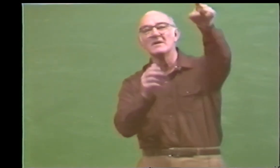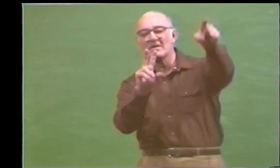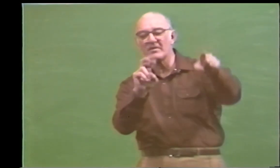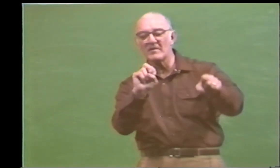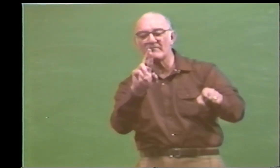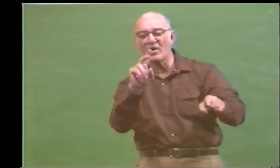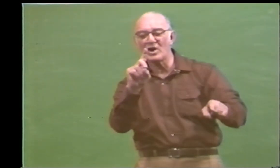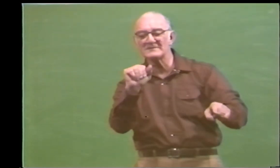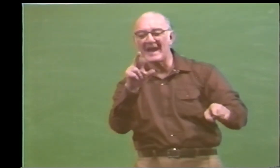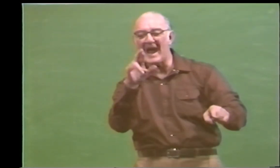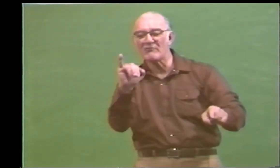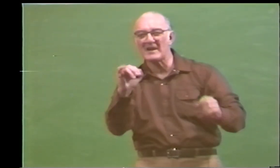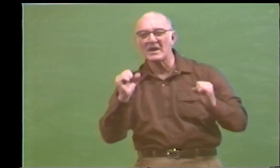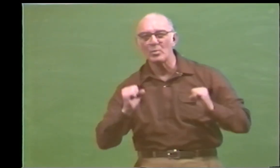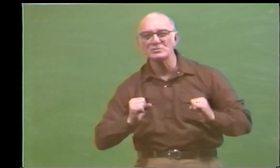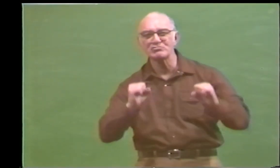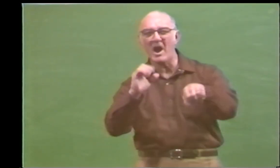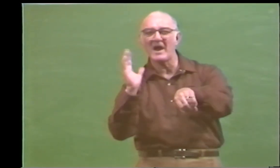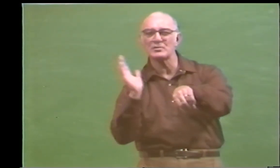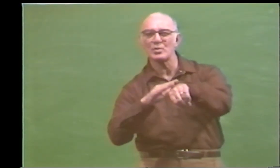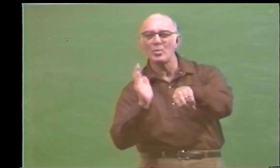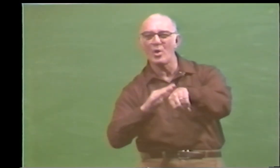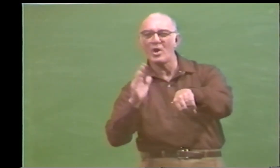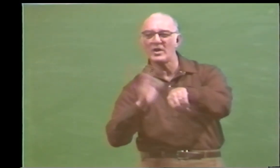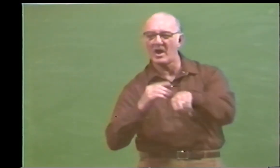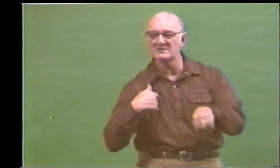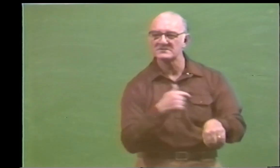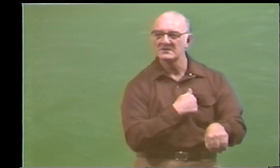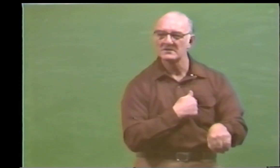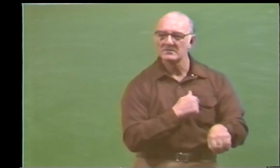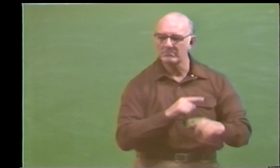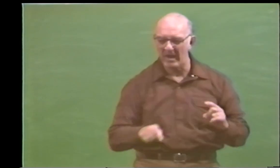the Verdari, was trying to warn us. But